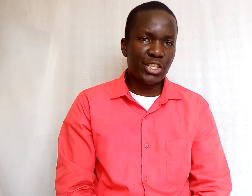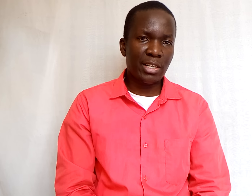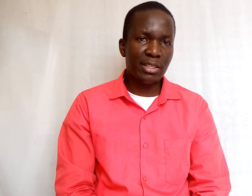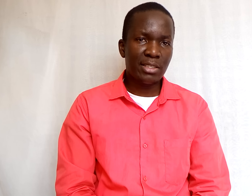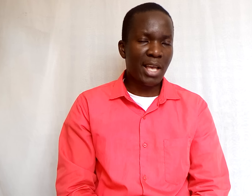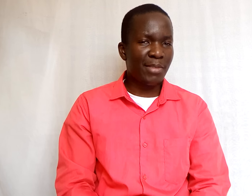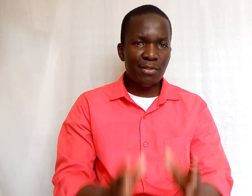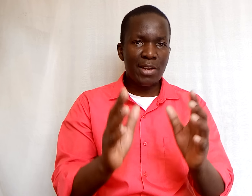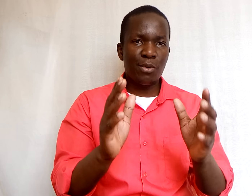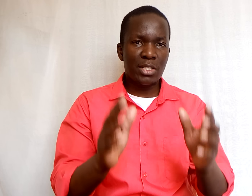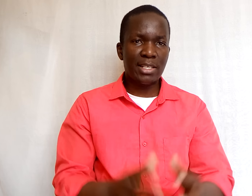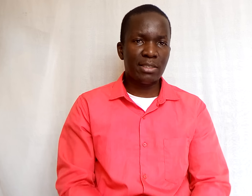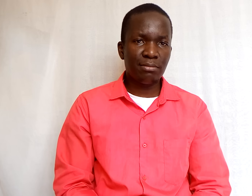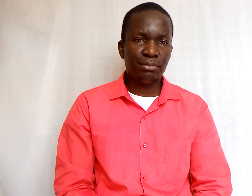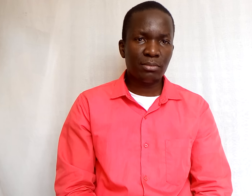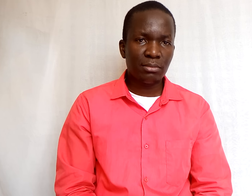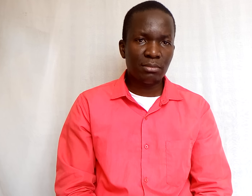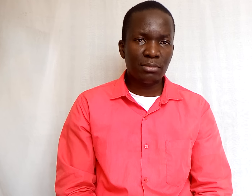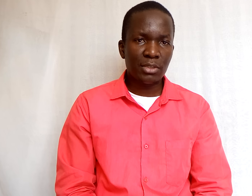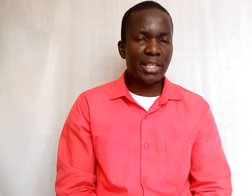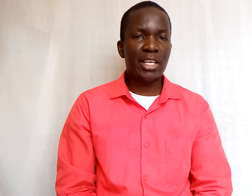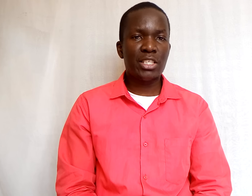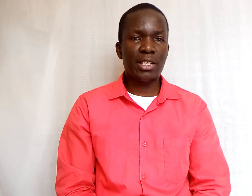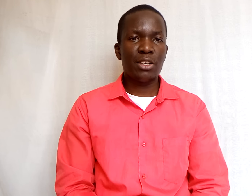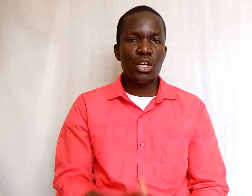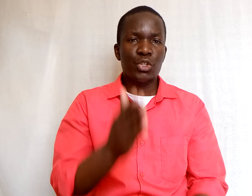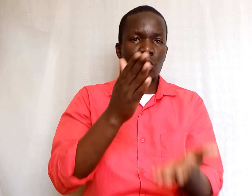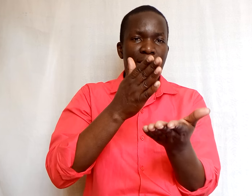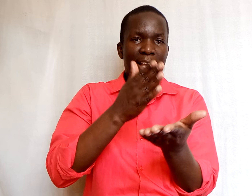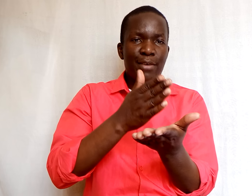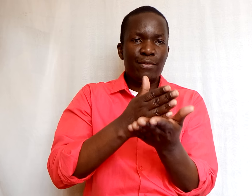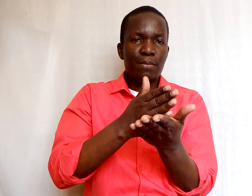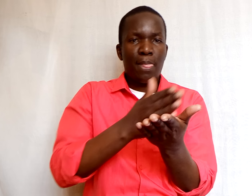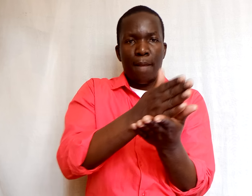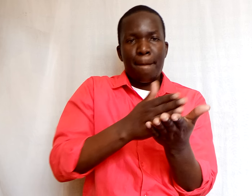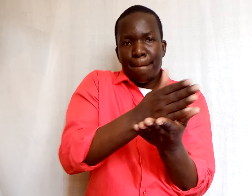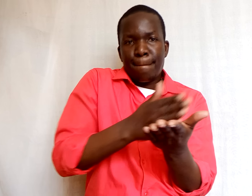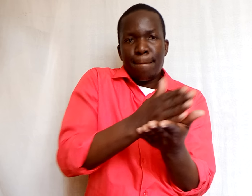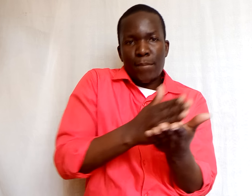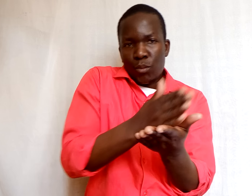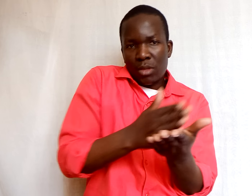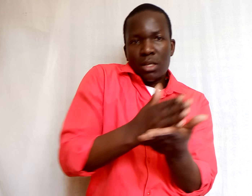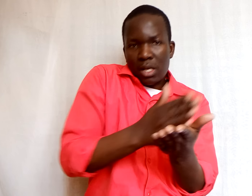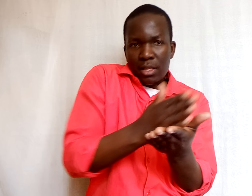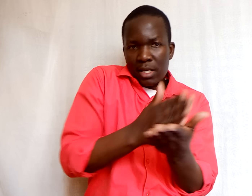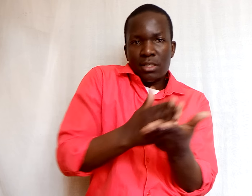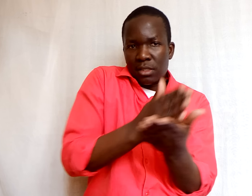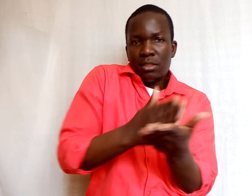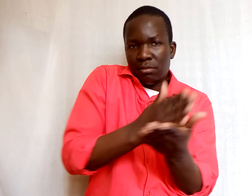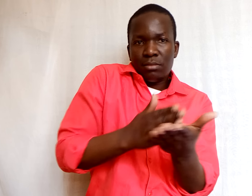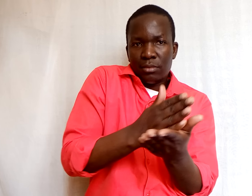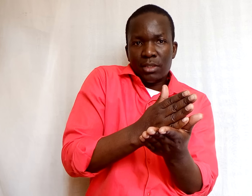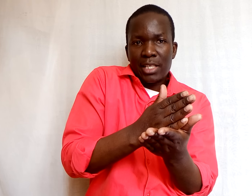kitchen. Something very important in the kitchen. So the knife, like that, that's the